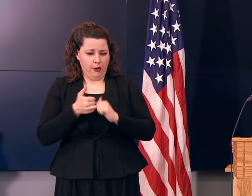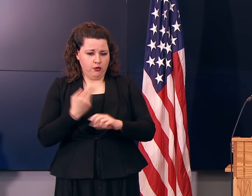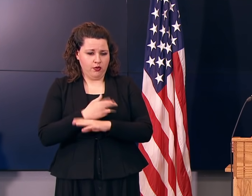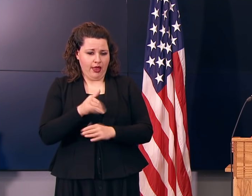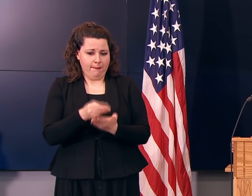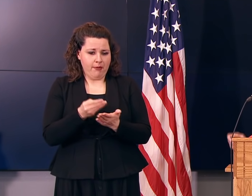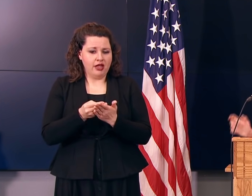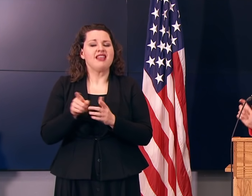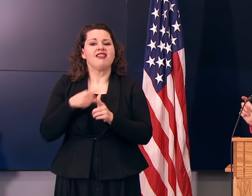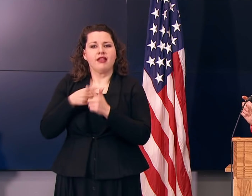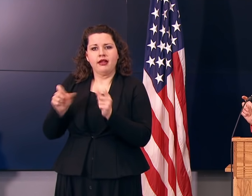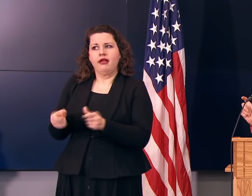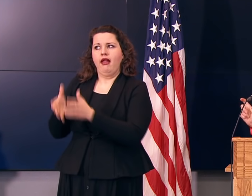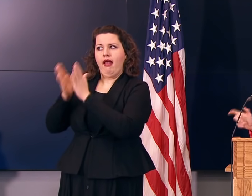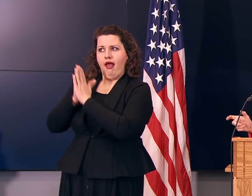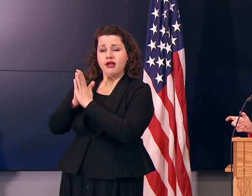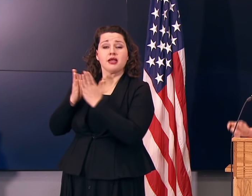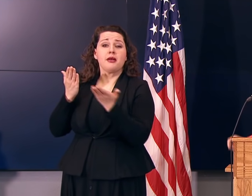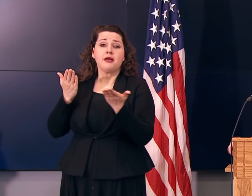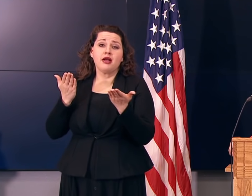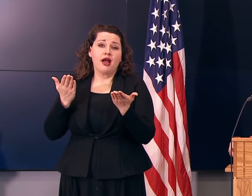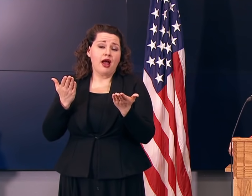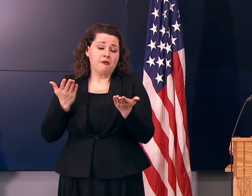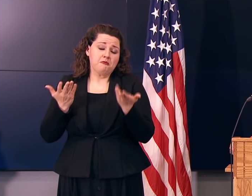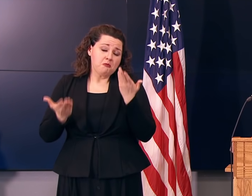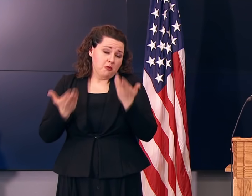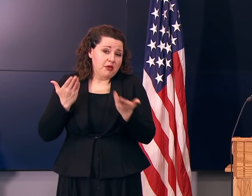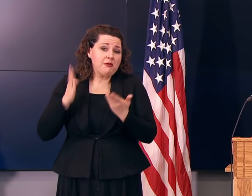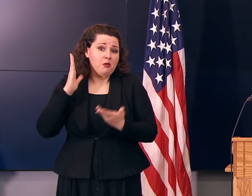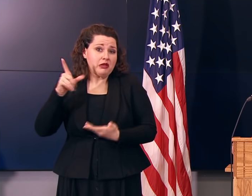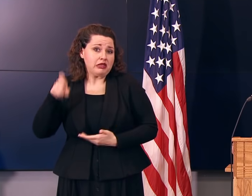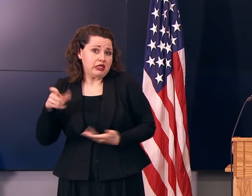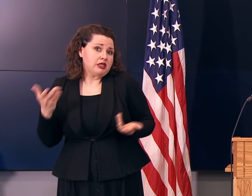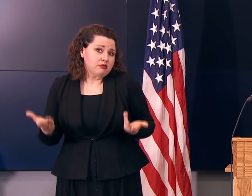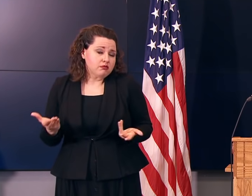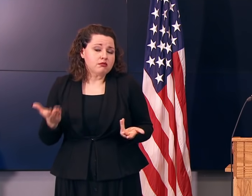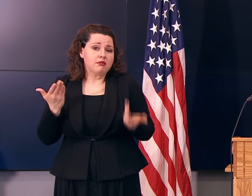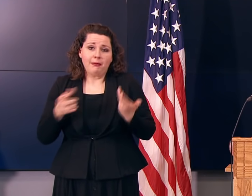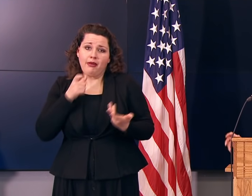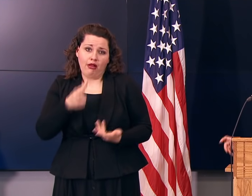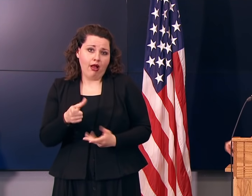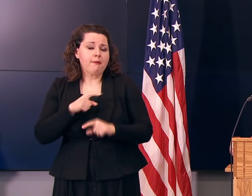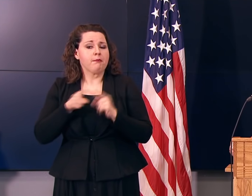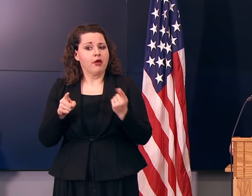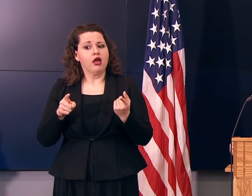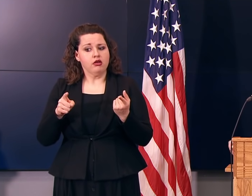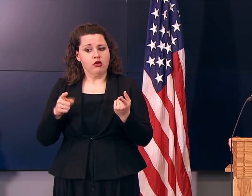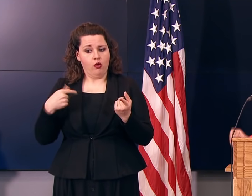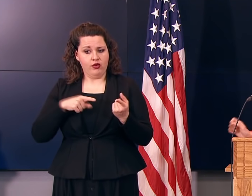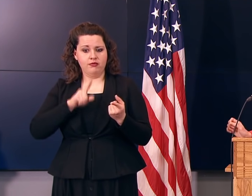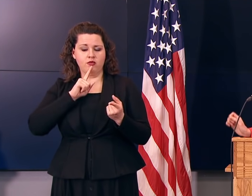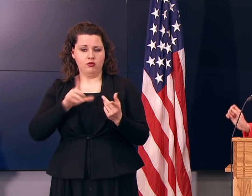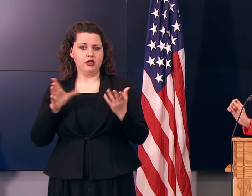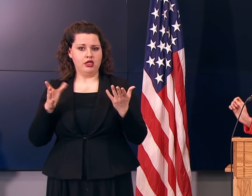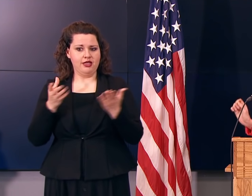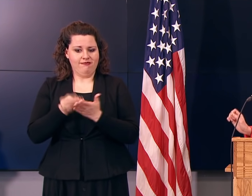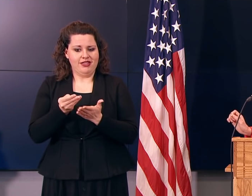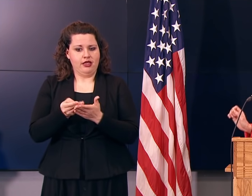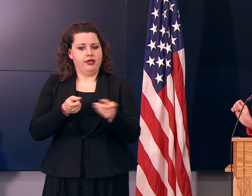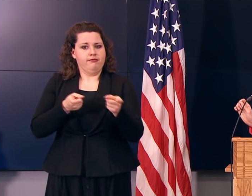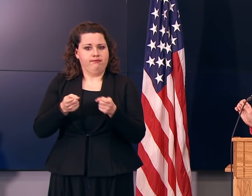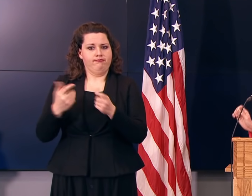So I'm not saying that we may not need it, but I'm also saying that, we have been very conservative in fiscally